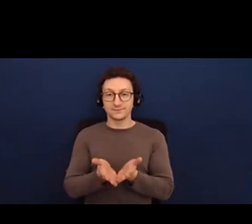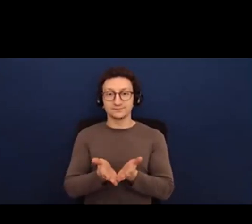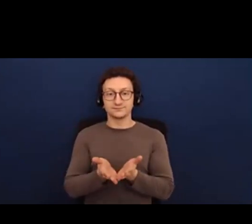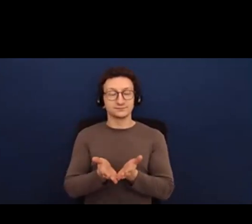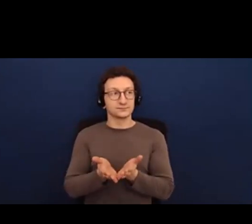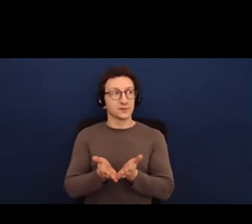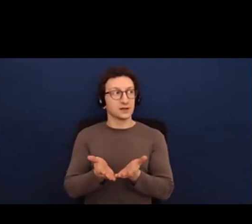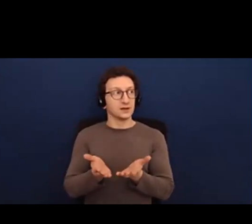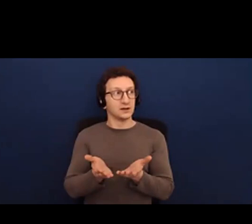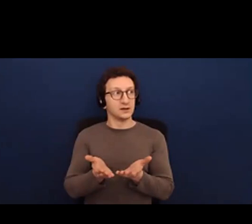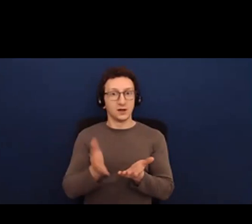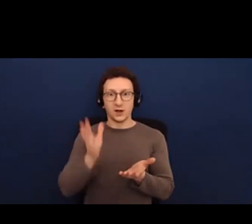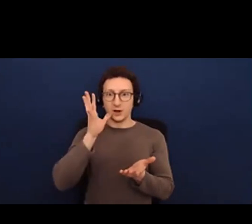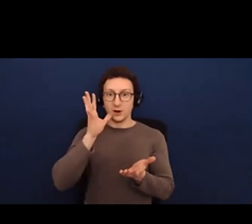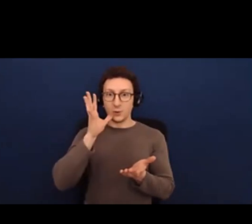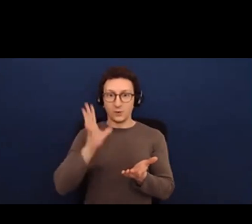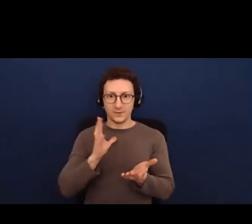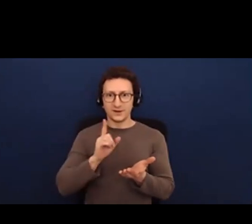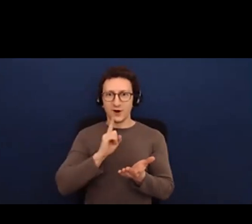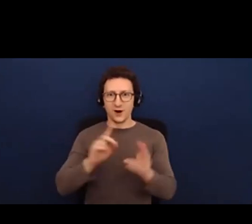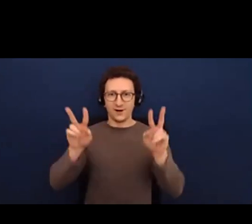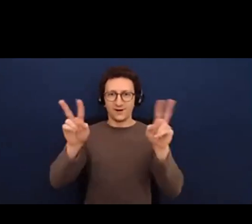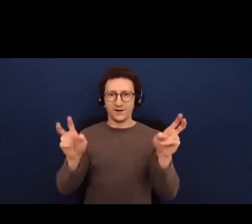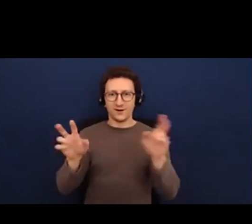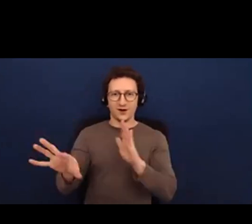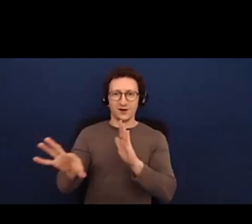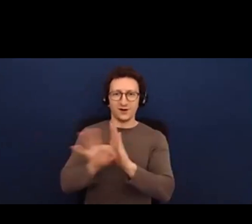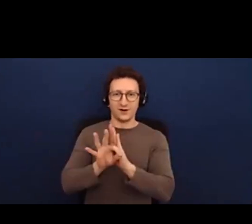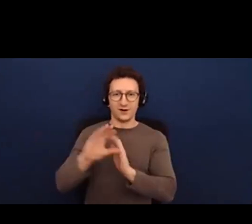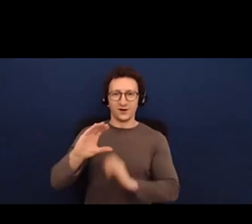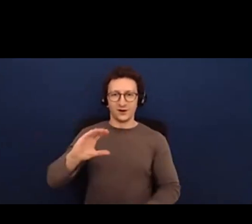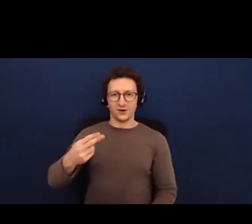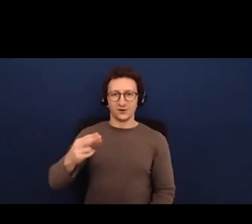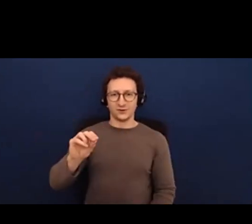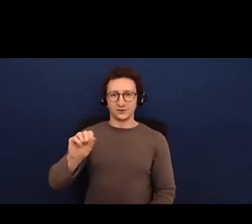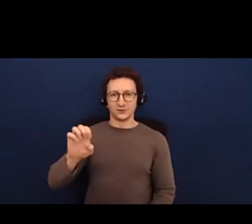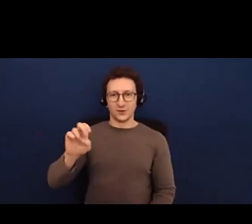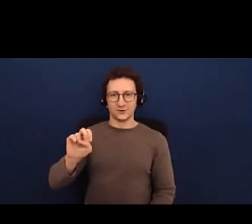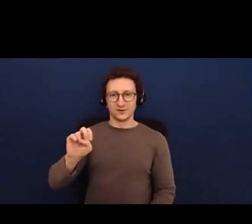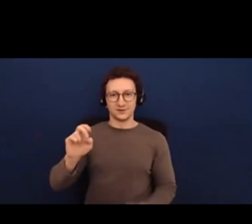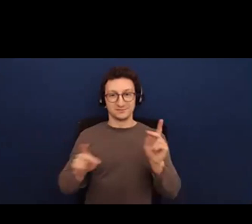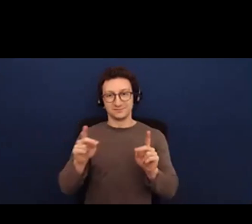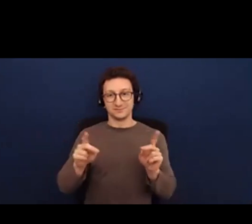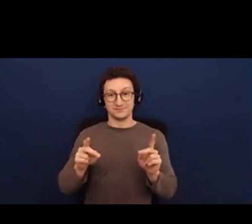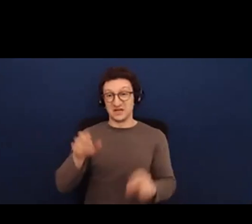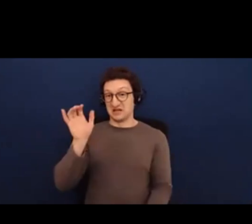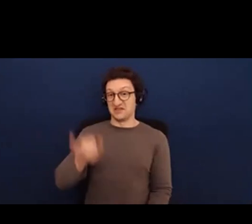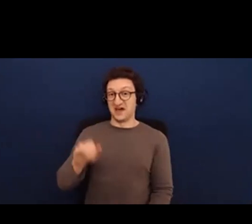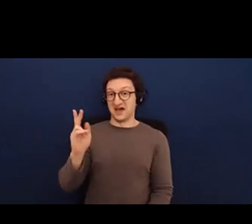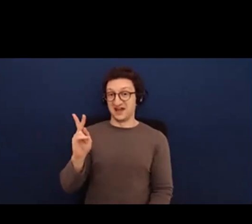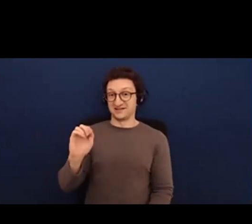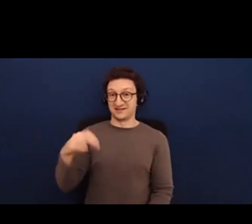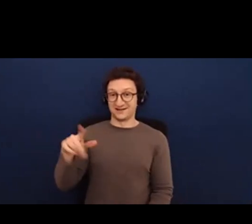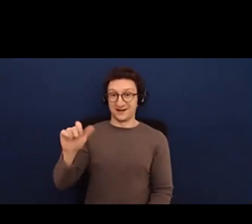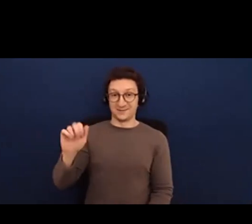as the chosen people. Kaplan's strong point is in the ideals,